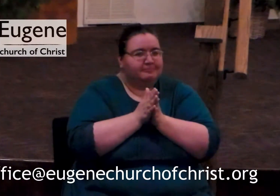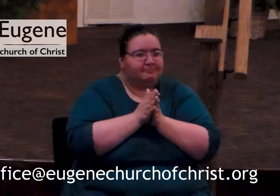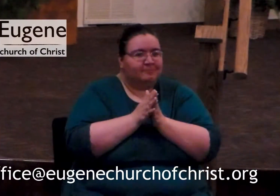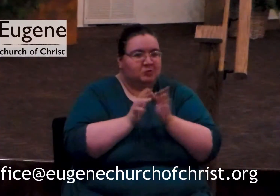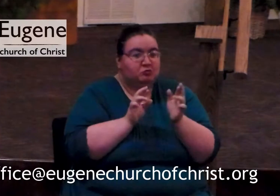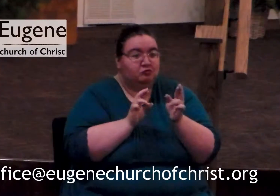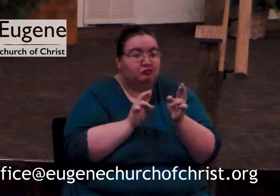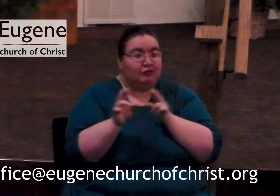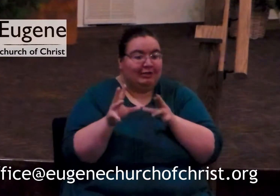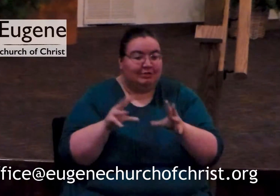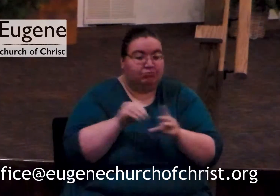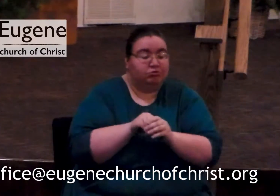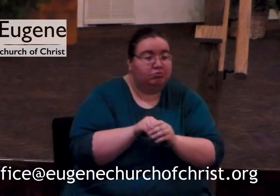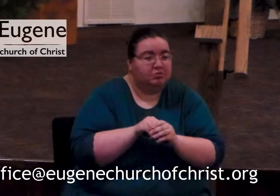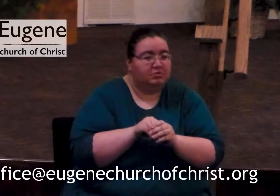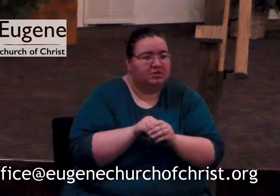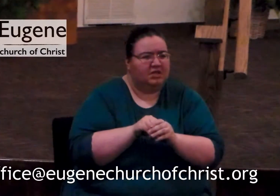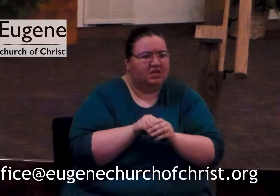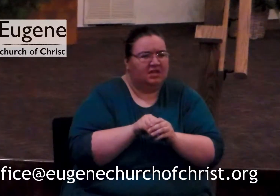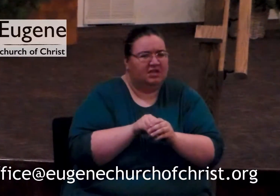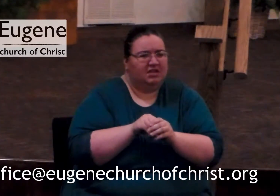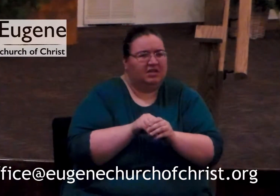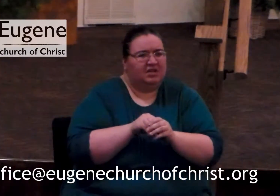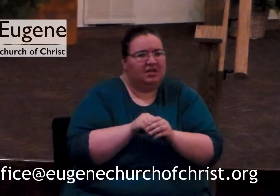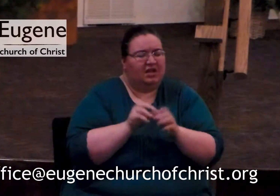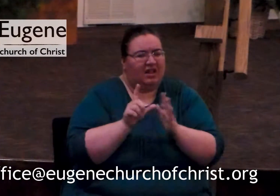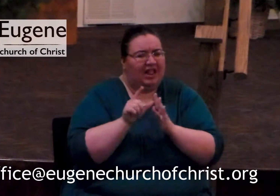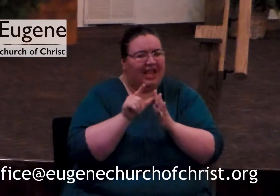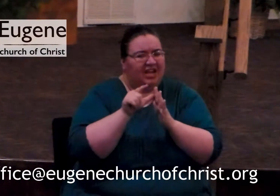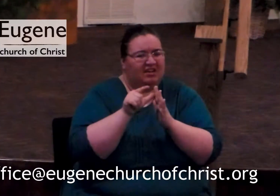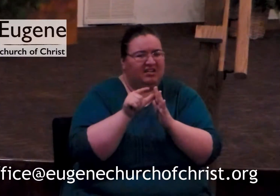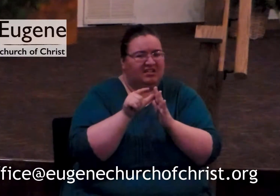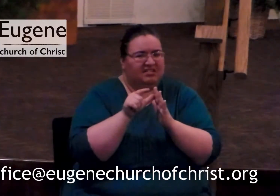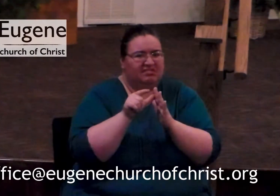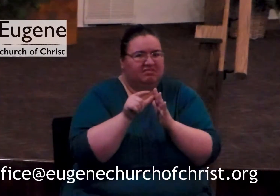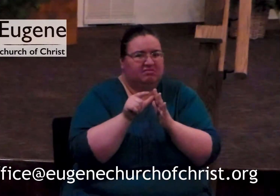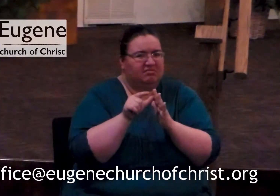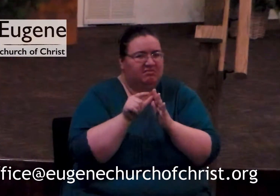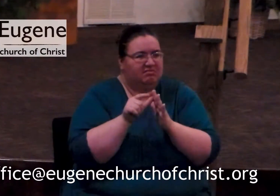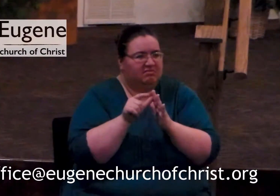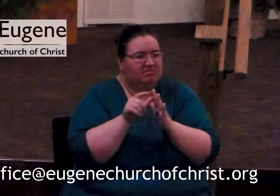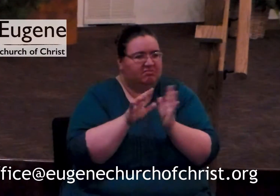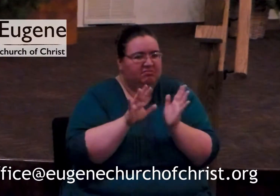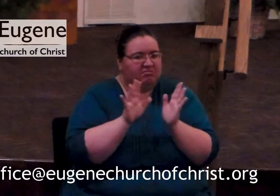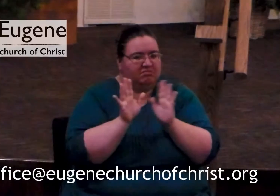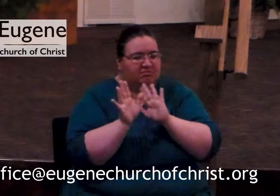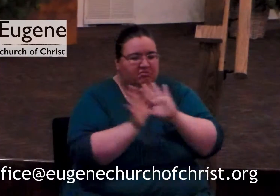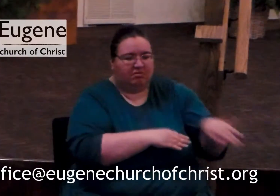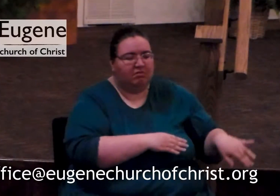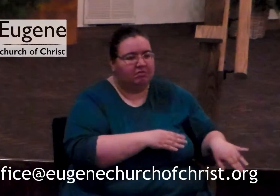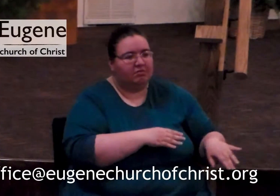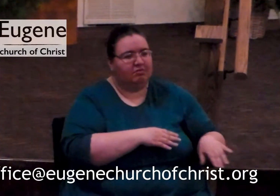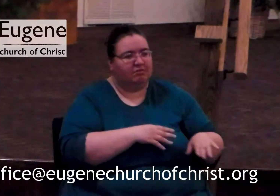and somewhere along the way it just begins to wear off a little bit. And largely the way he describes it here, because there's not